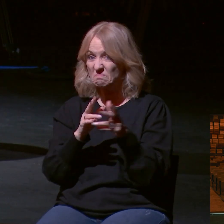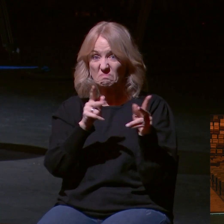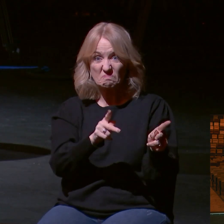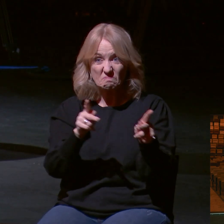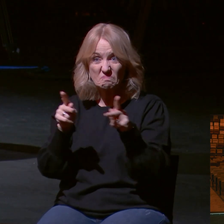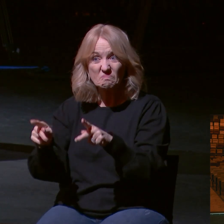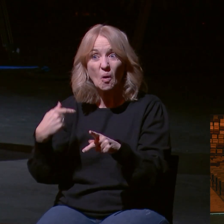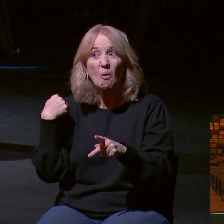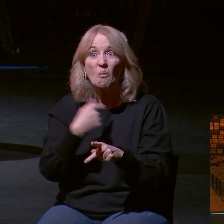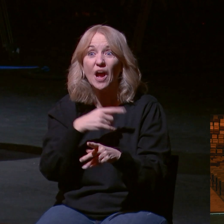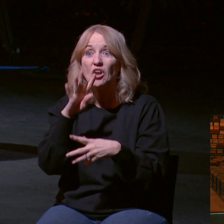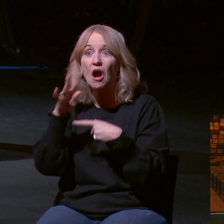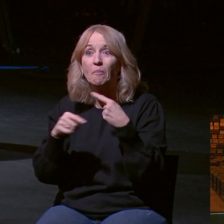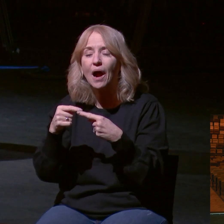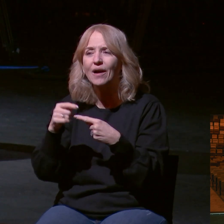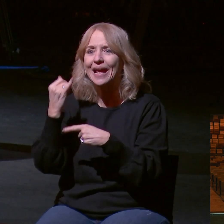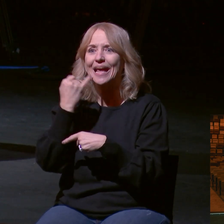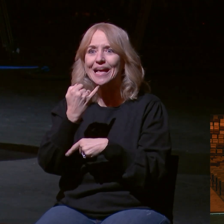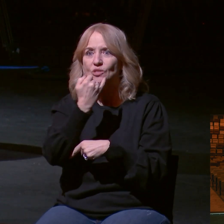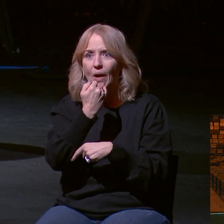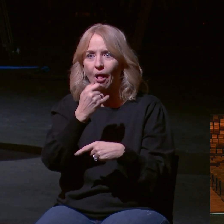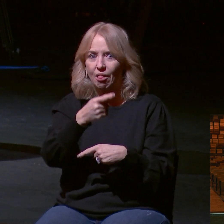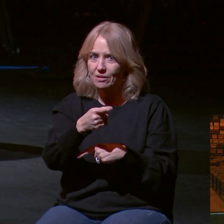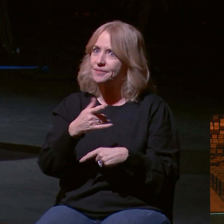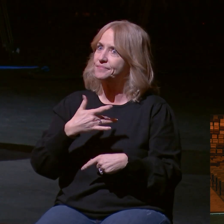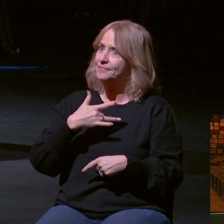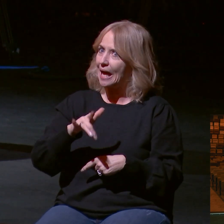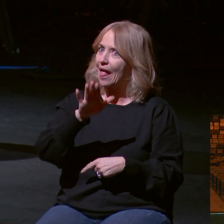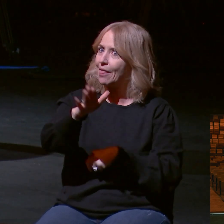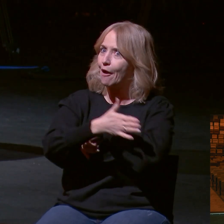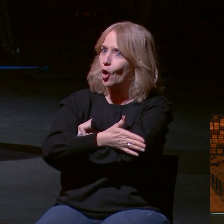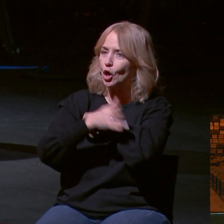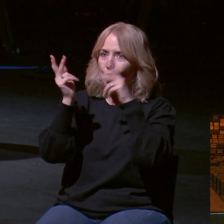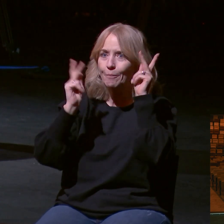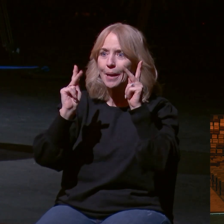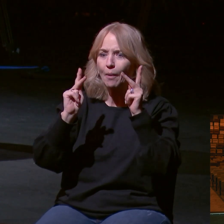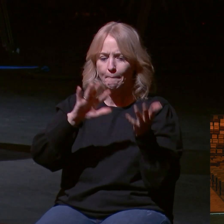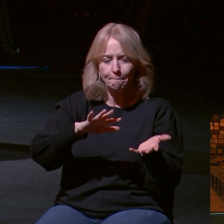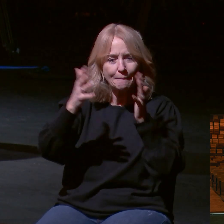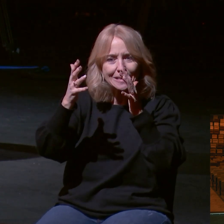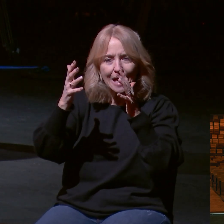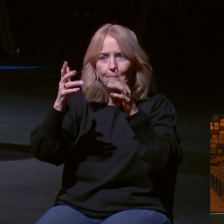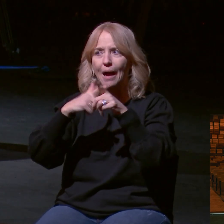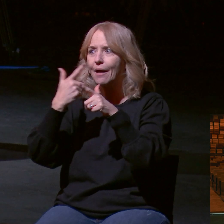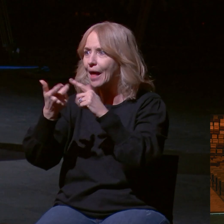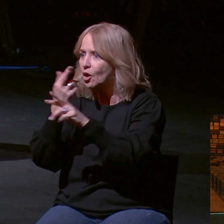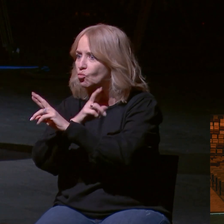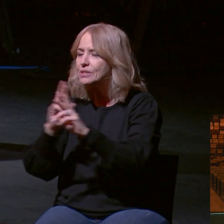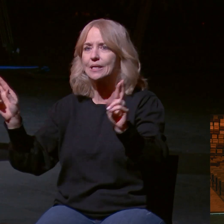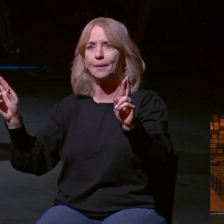up again, and were redeemed again. We're going to see how God can and does redeem us when we experience